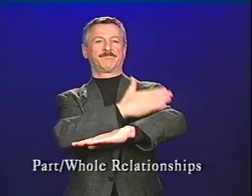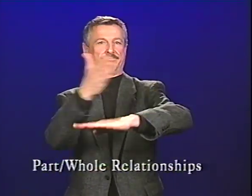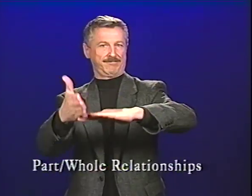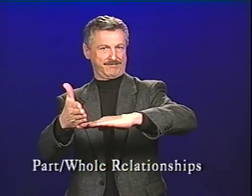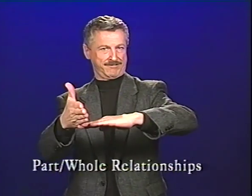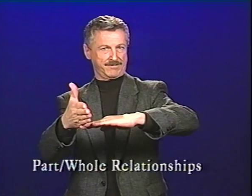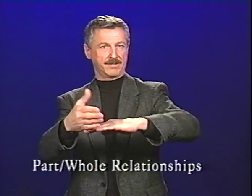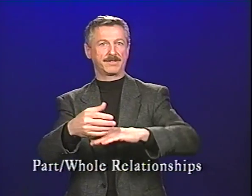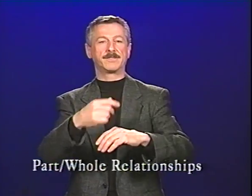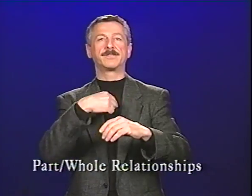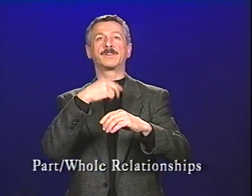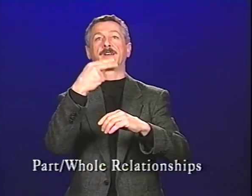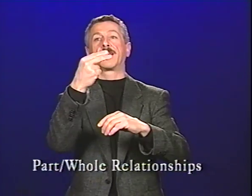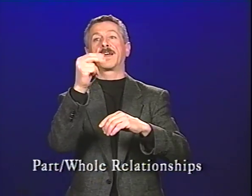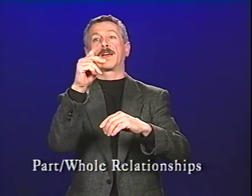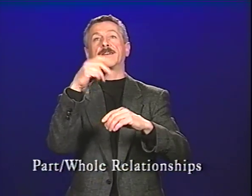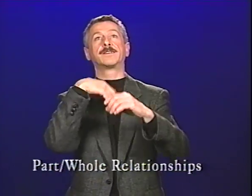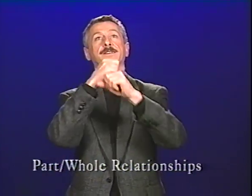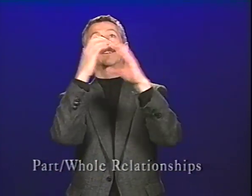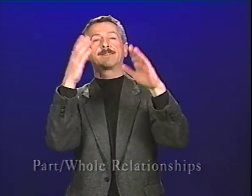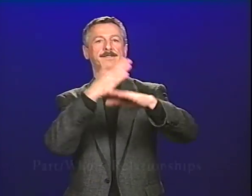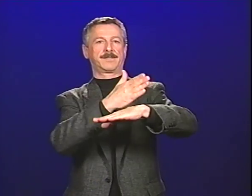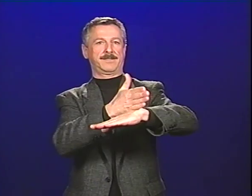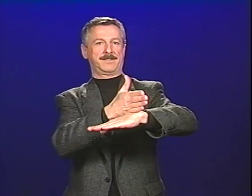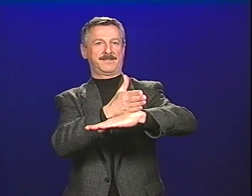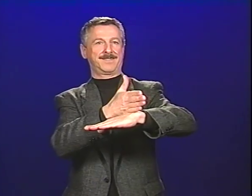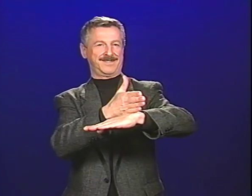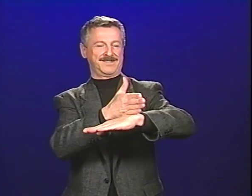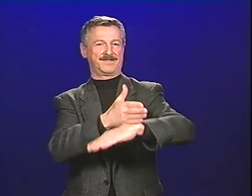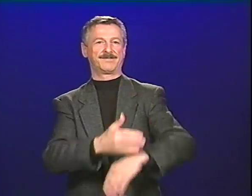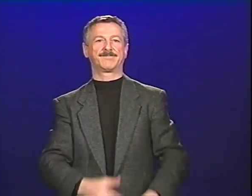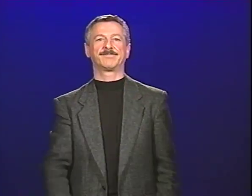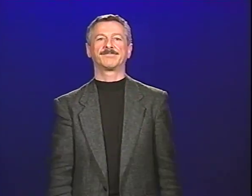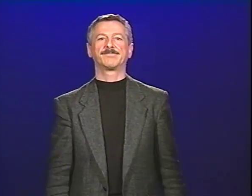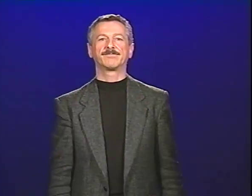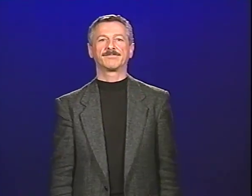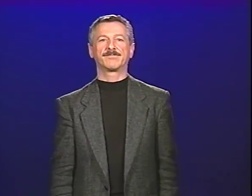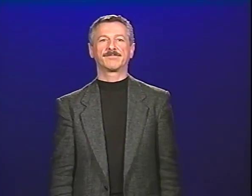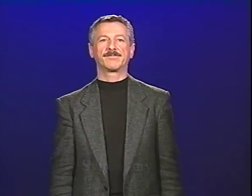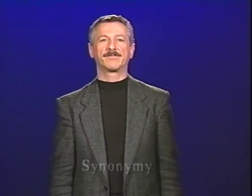The concept of the sign hand is incorporated in the concept of the sign arm, but not vice versa.